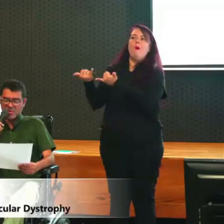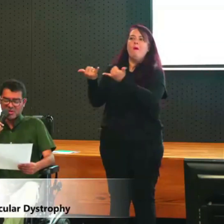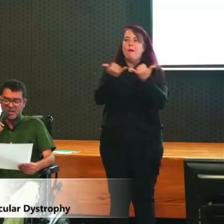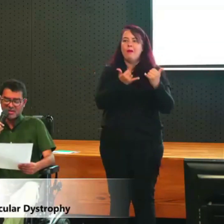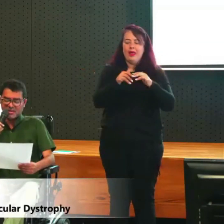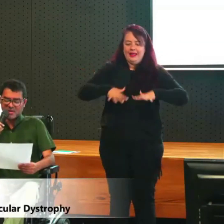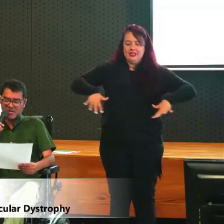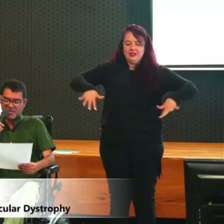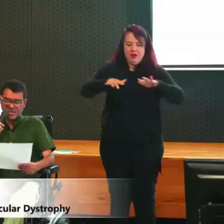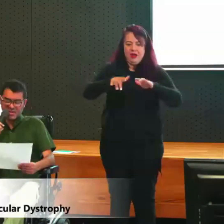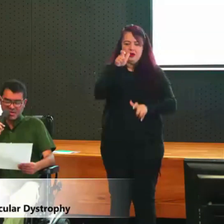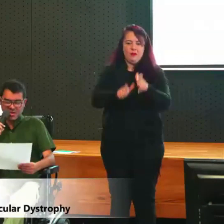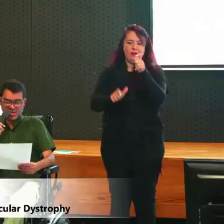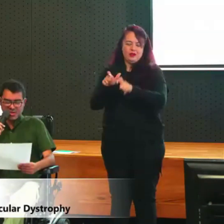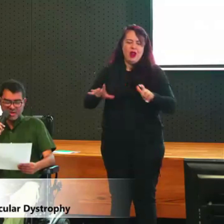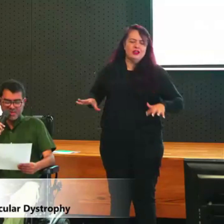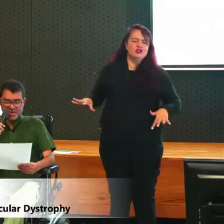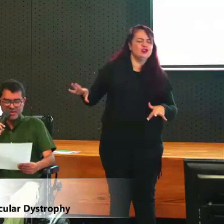all.